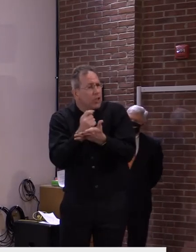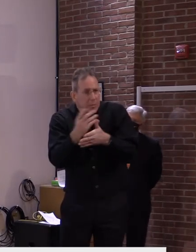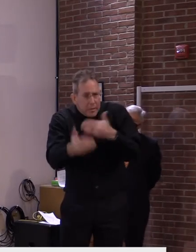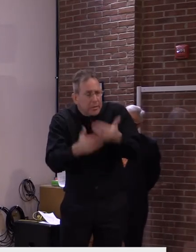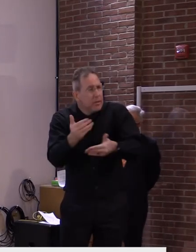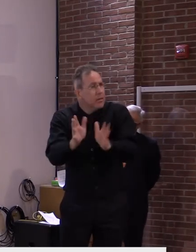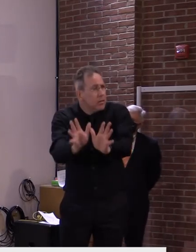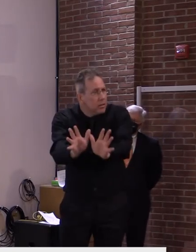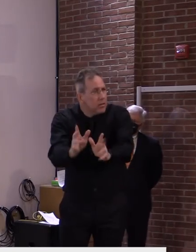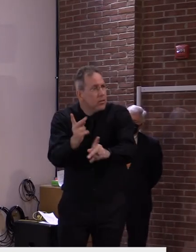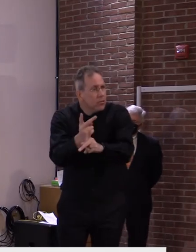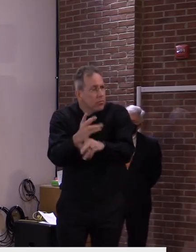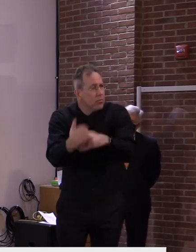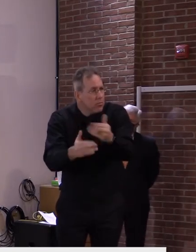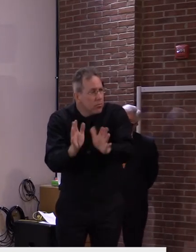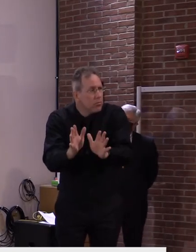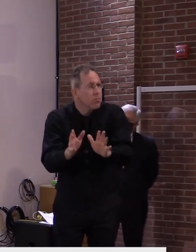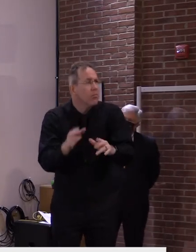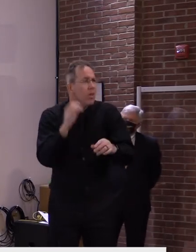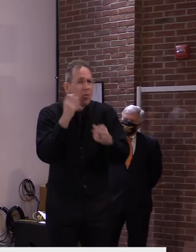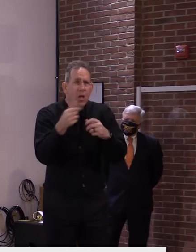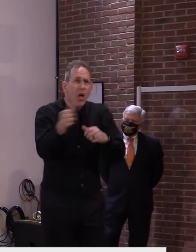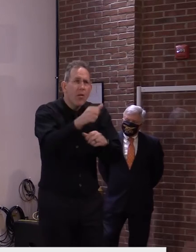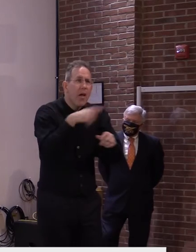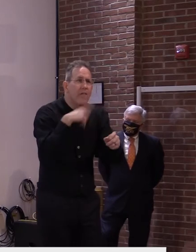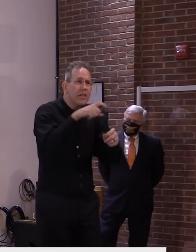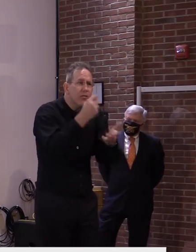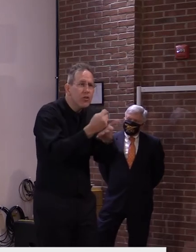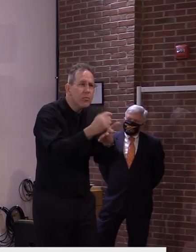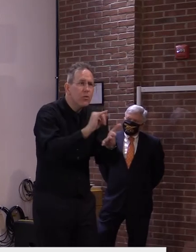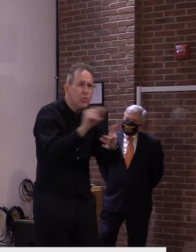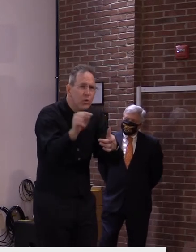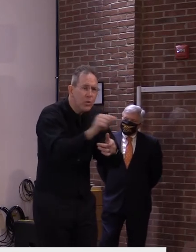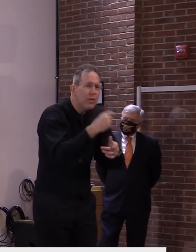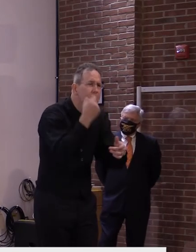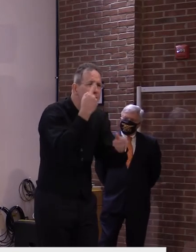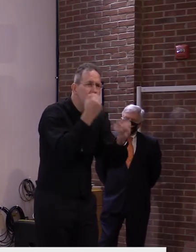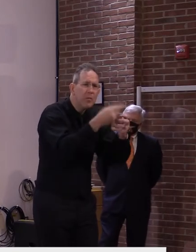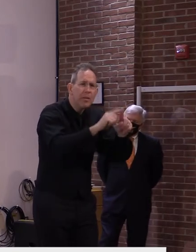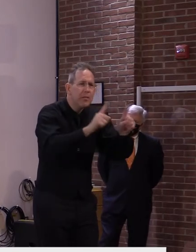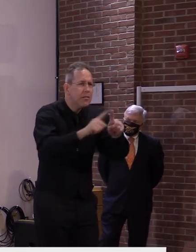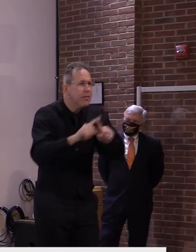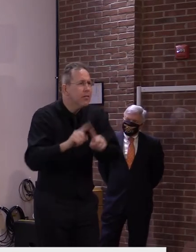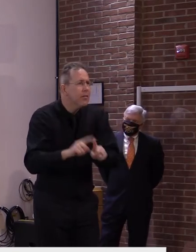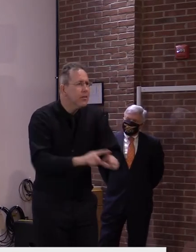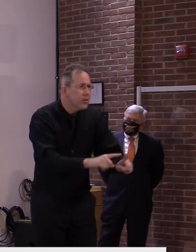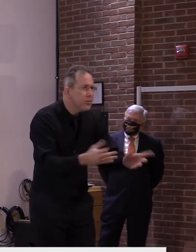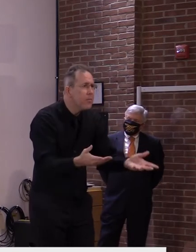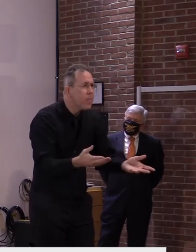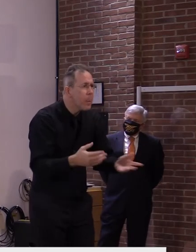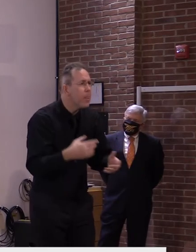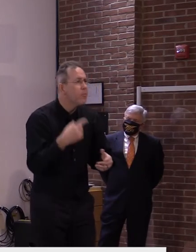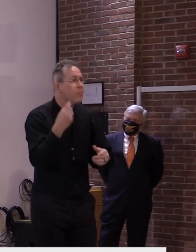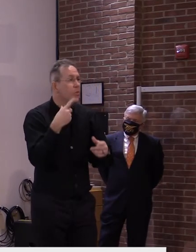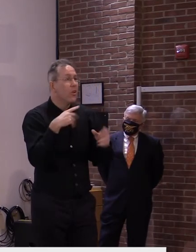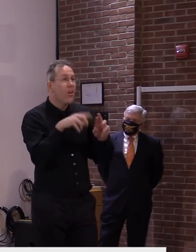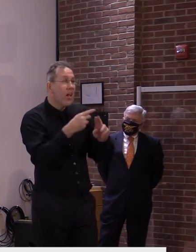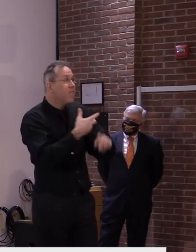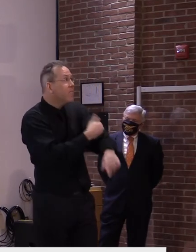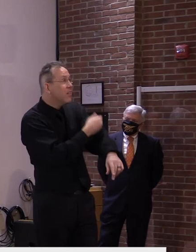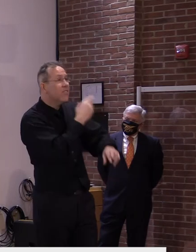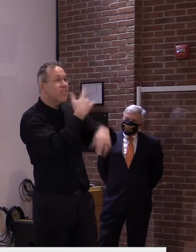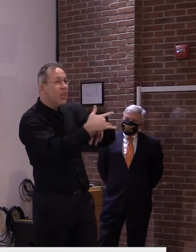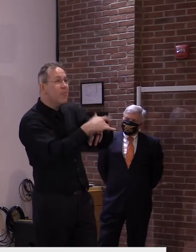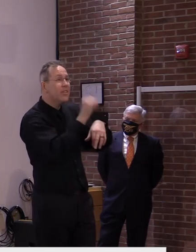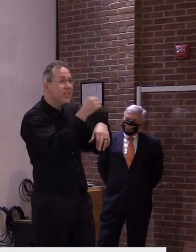of the pandemic, but now that there's a vaccine, there seems to be a more urgency to protect you even more than you've been